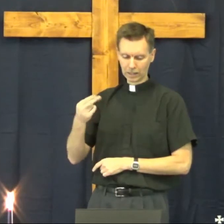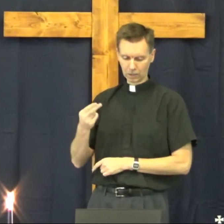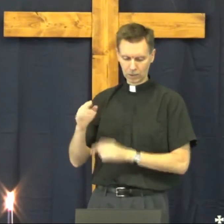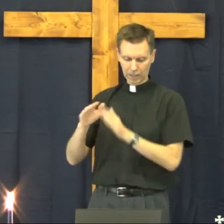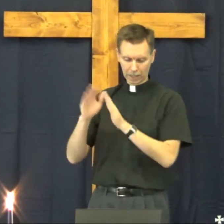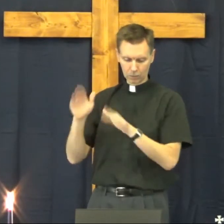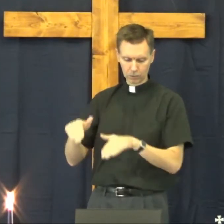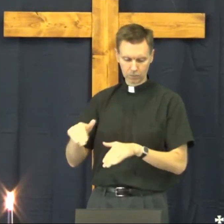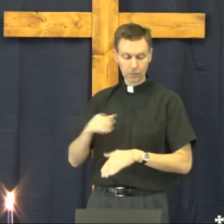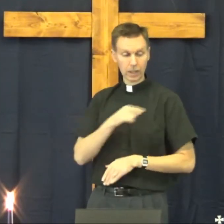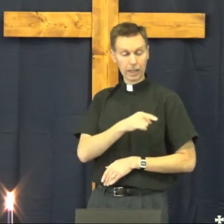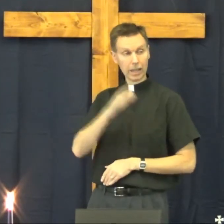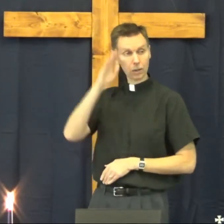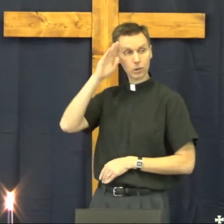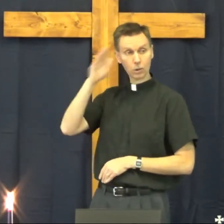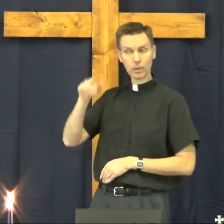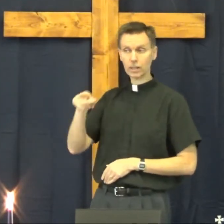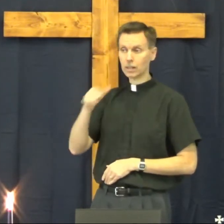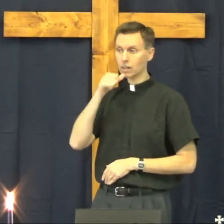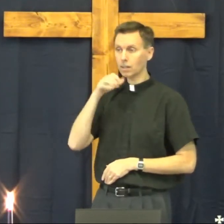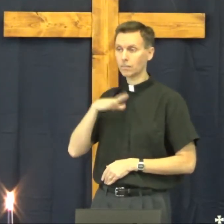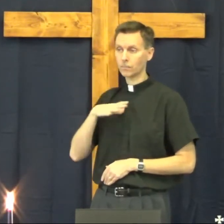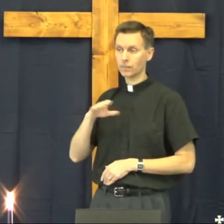Zechariah's house, and she greeted